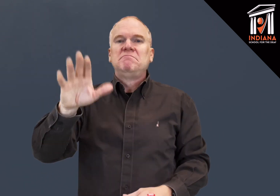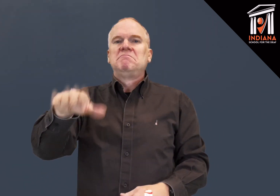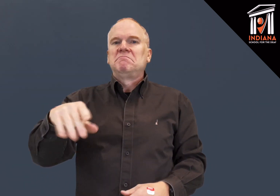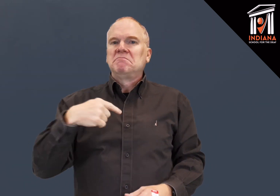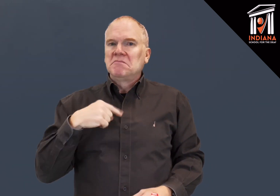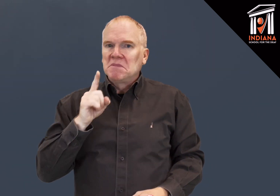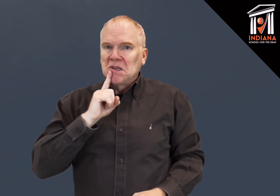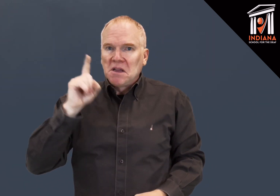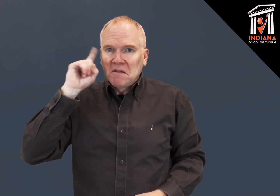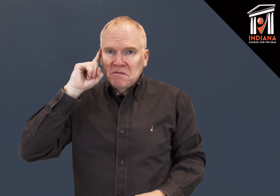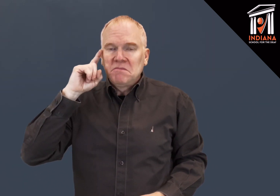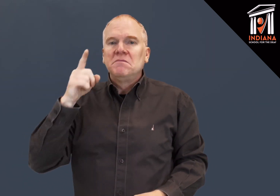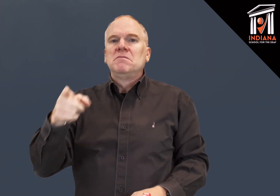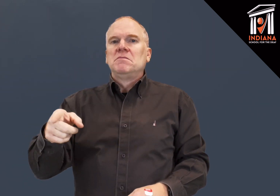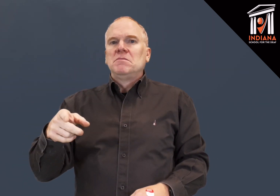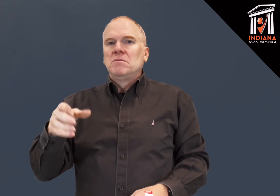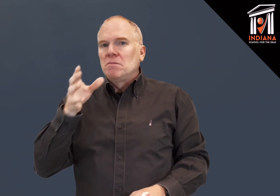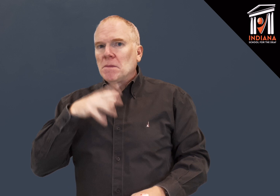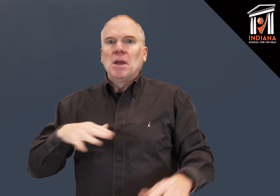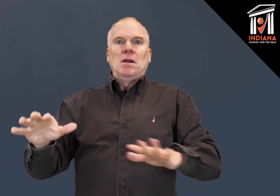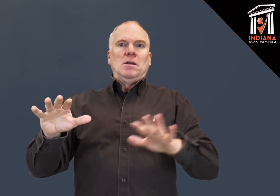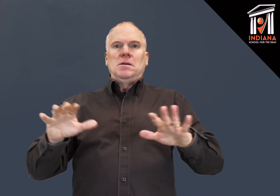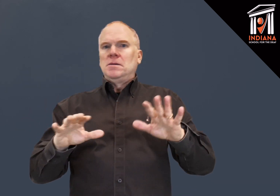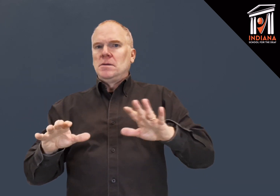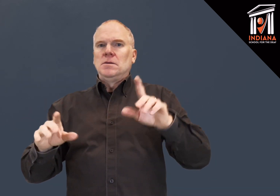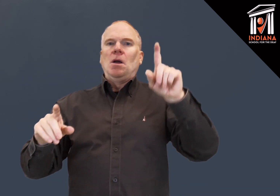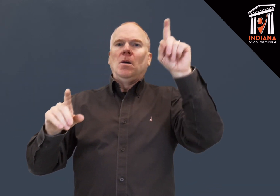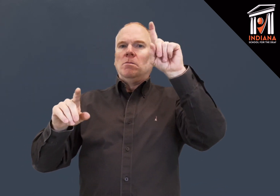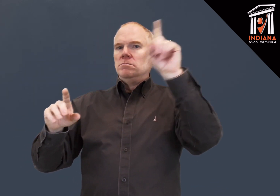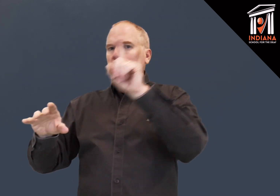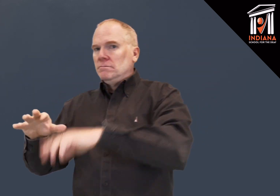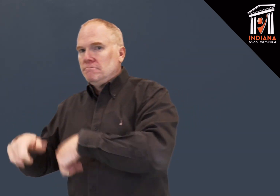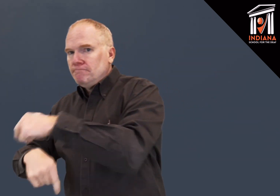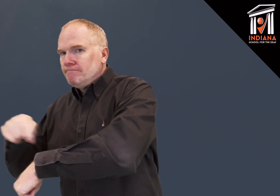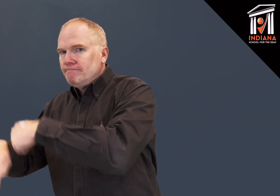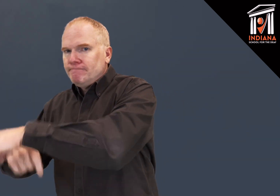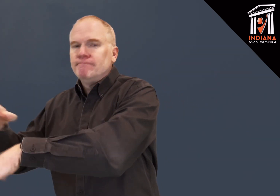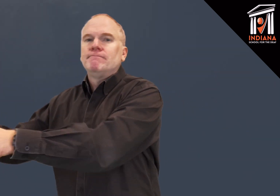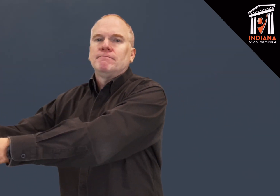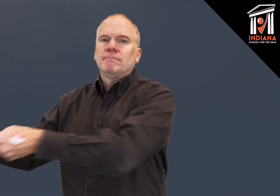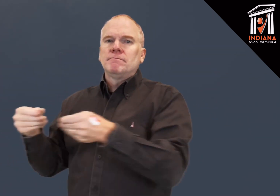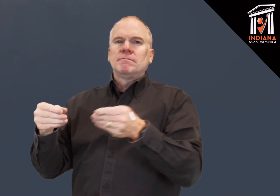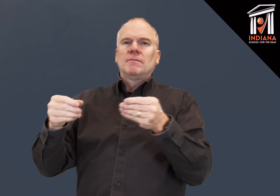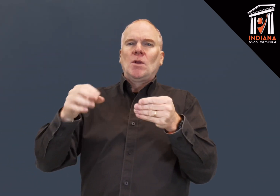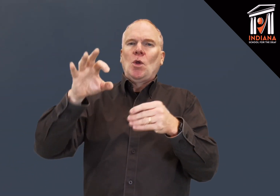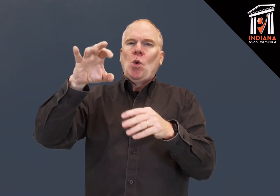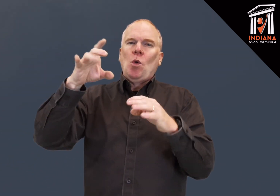a registration sign. So I walked up and said I was deaf. Of course, they were a little